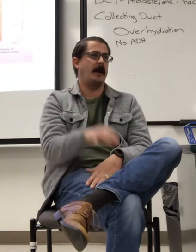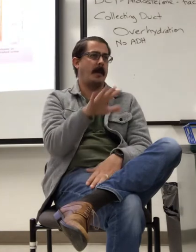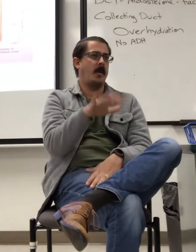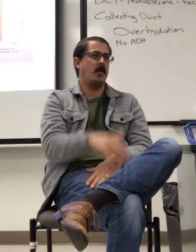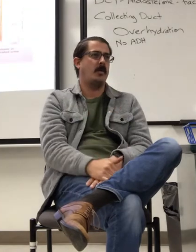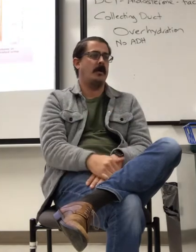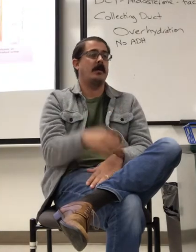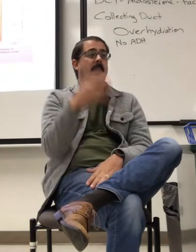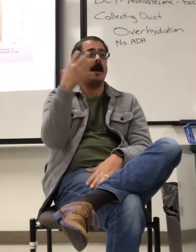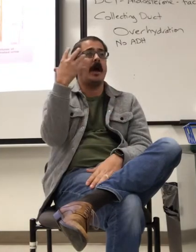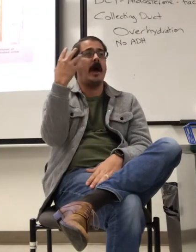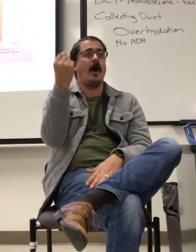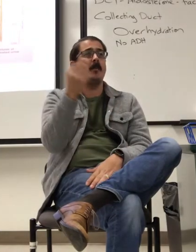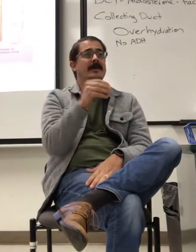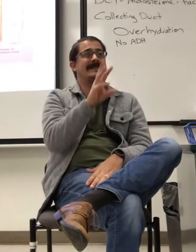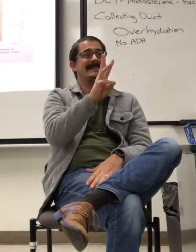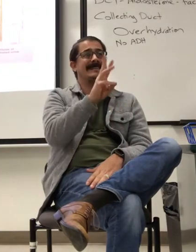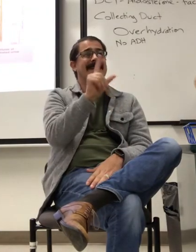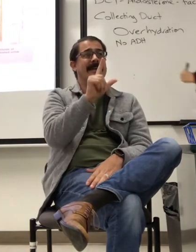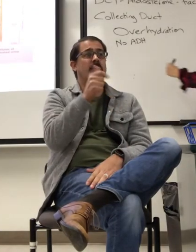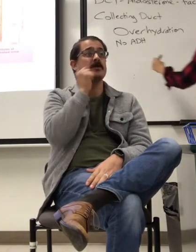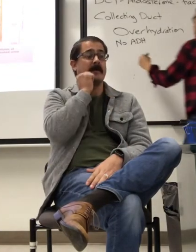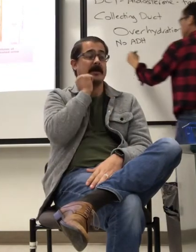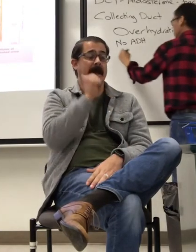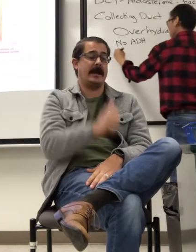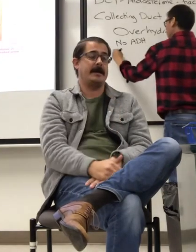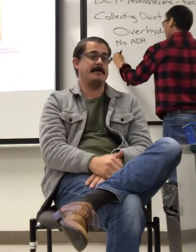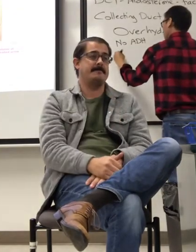and the output is 6 liters a day.